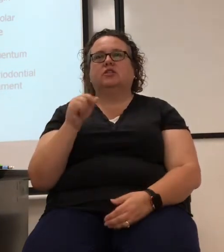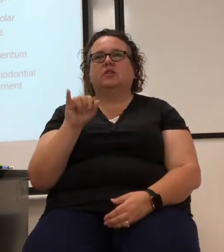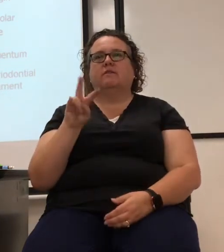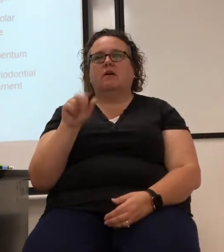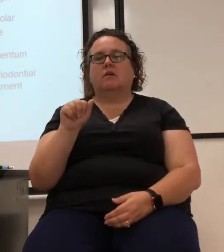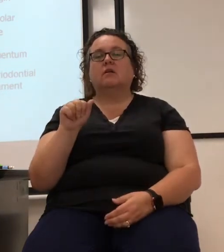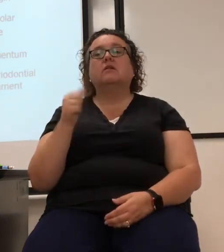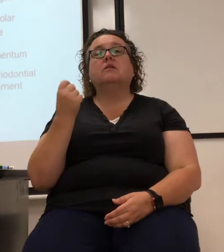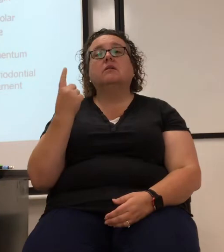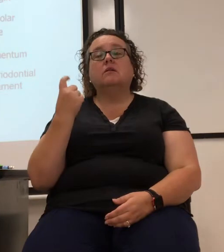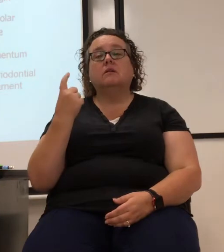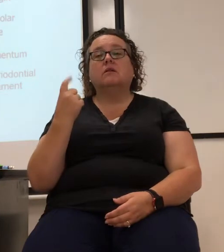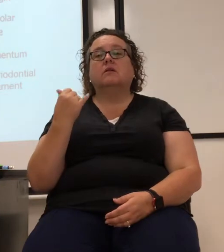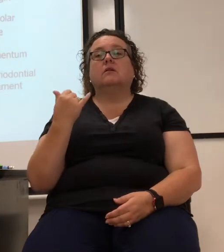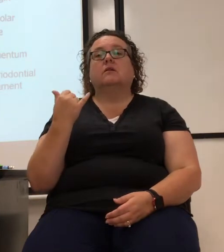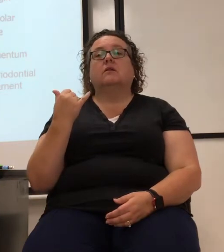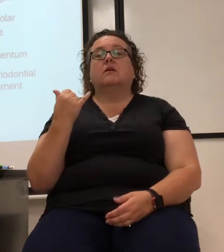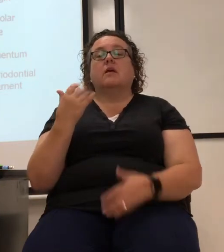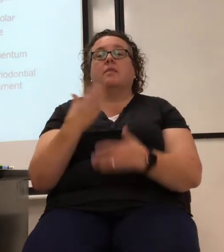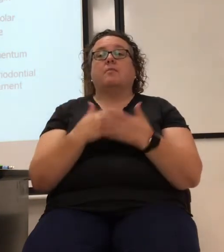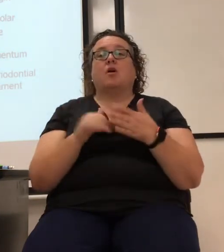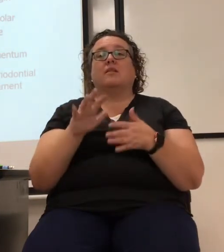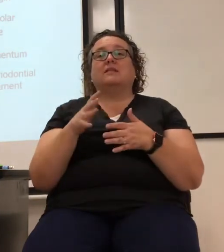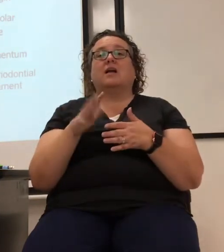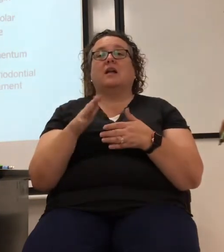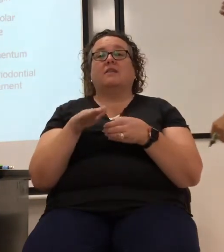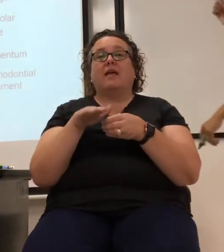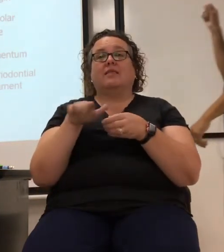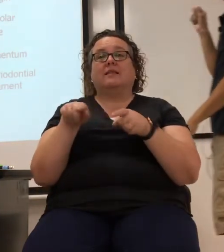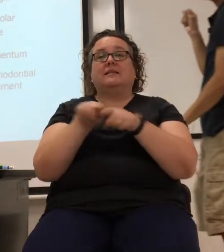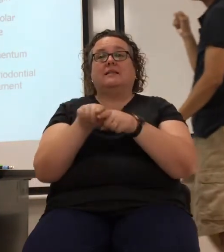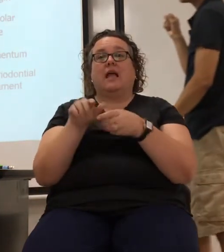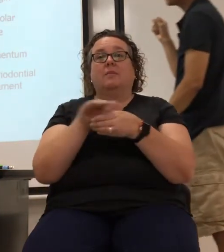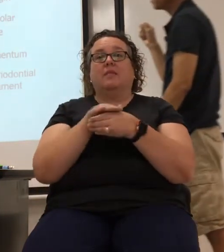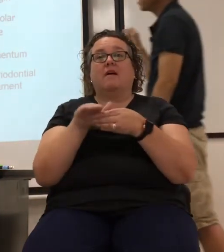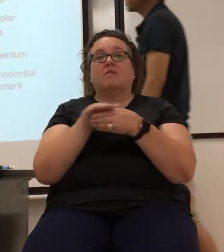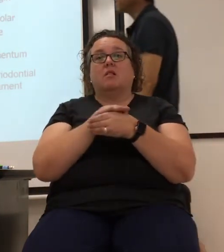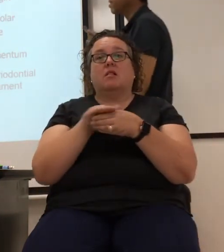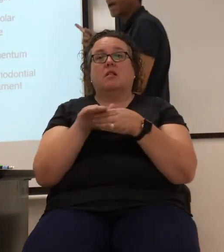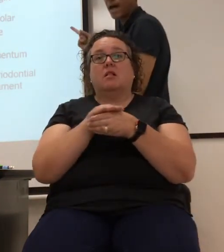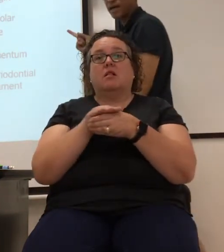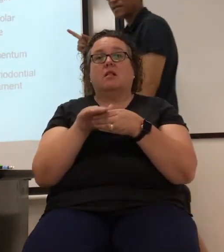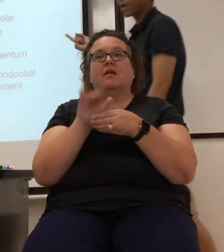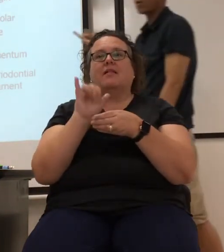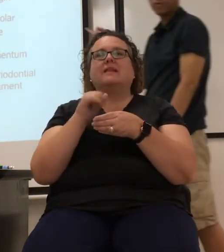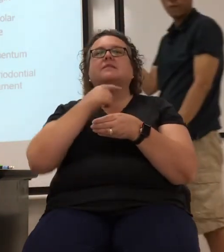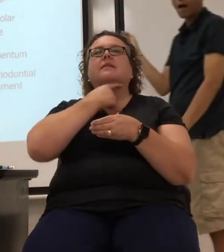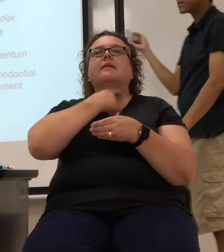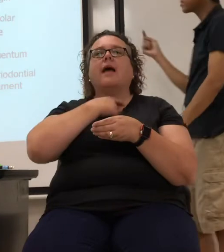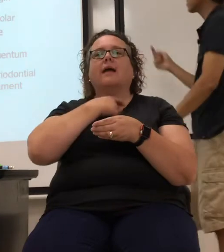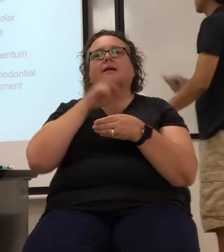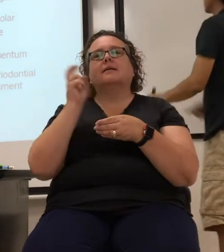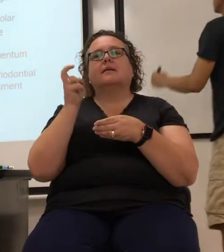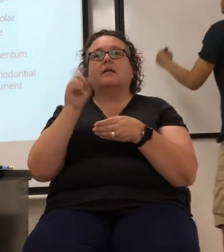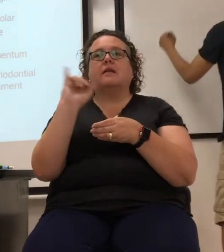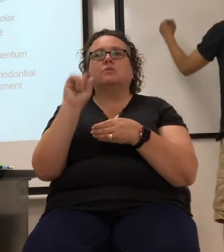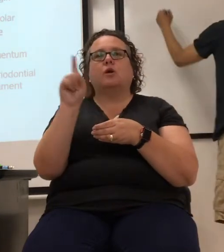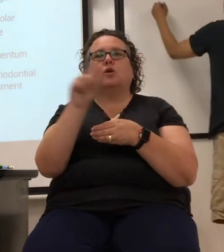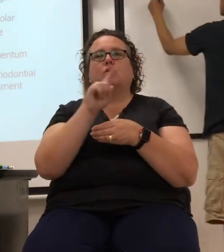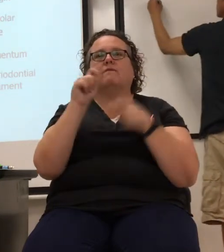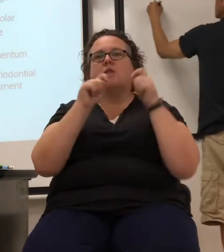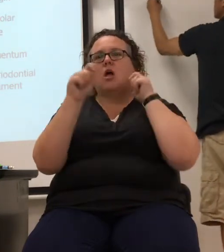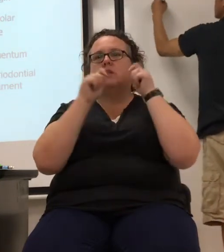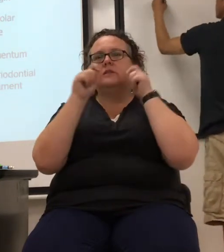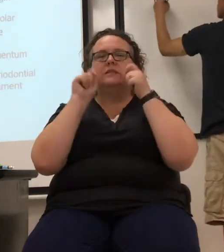Now the part that's kind of at the same level as gingiva is the neck. That's kind of where you floss.